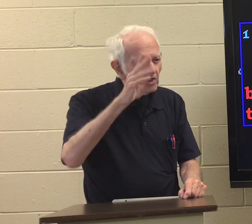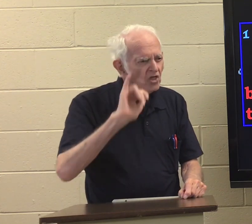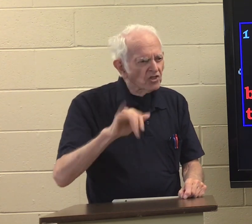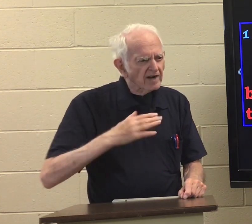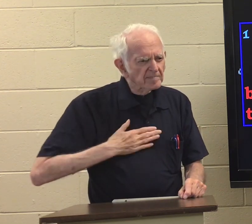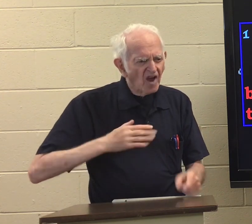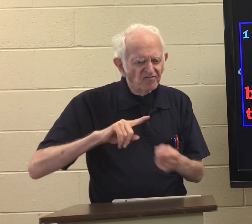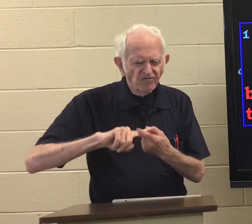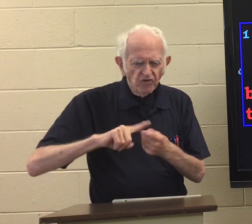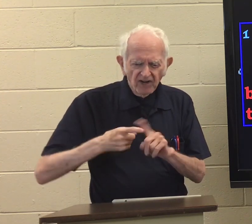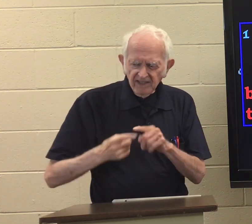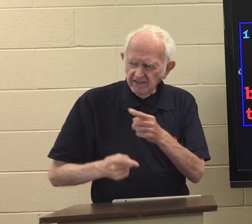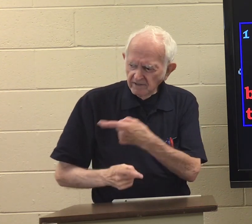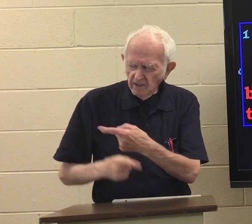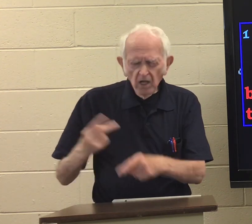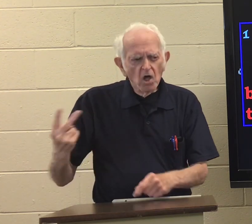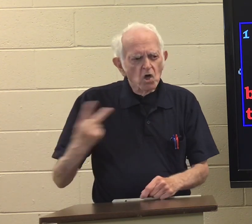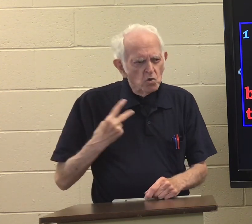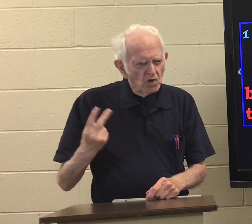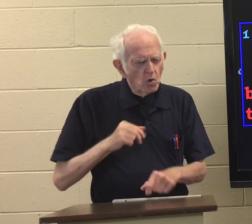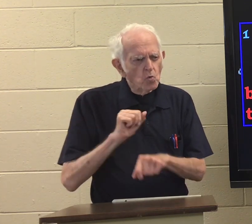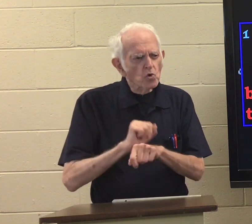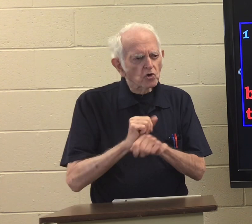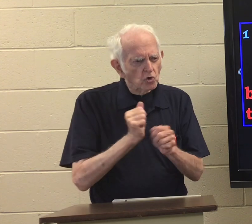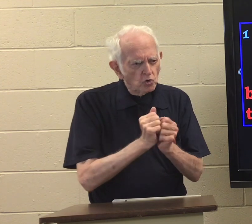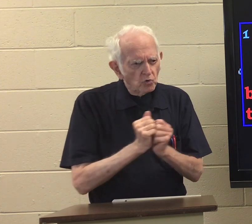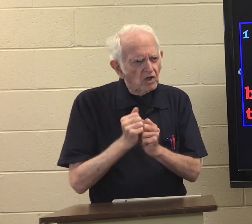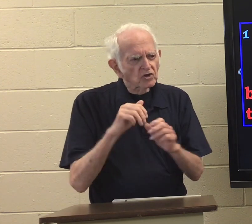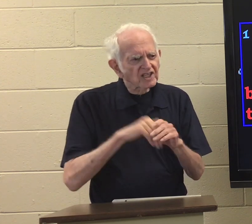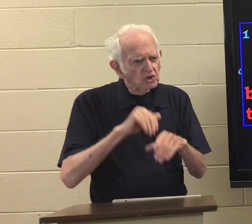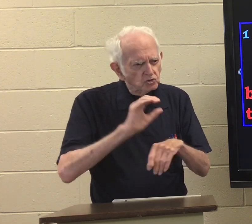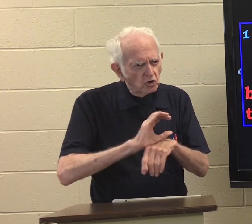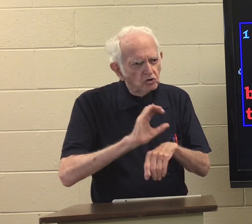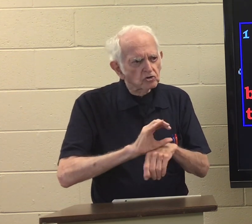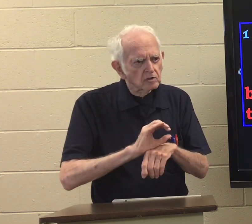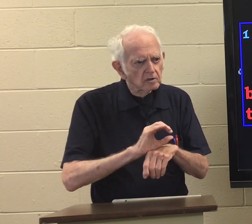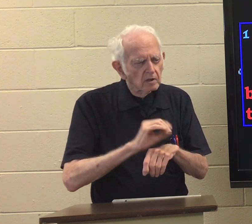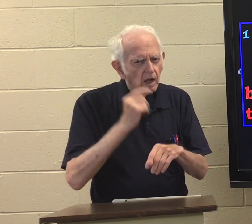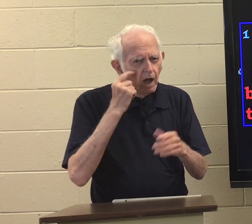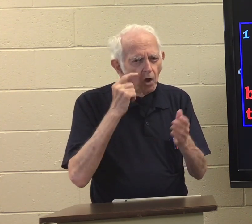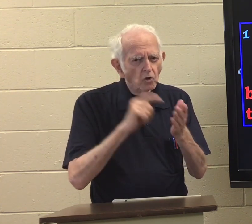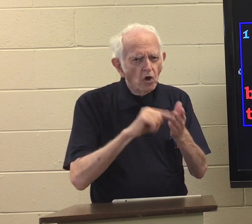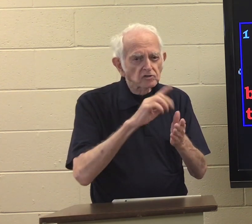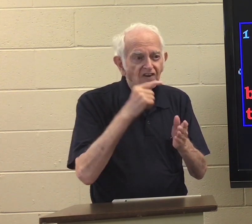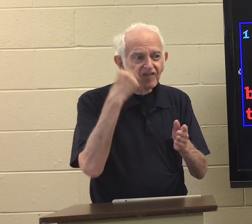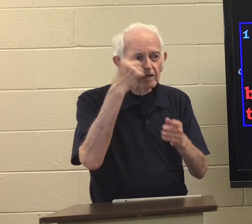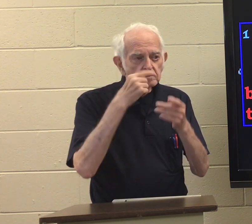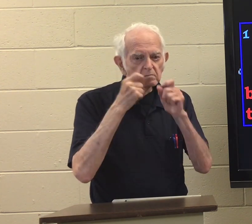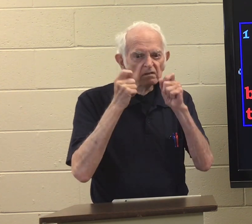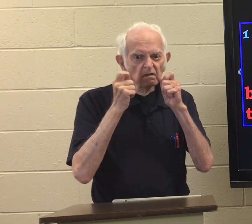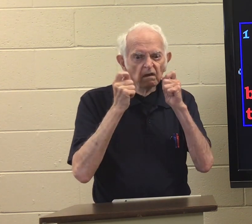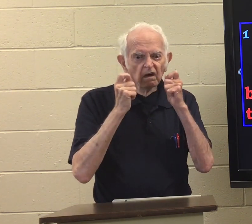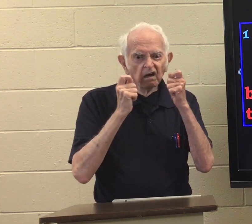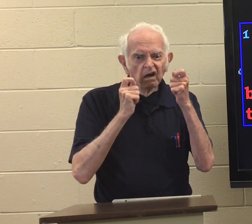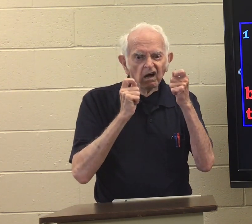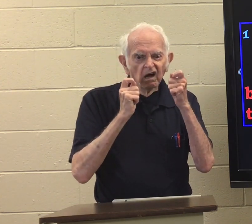"Hello, this is my friend. We work together in the church." And I noticed her face, her